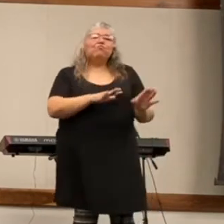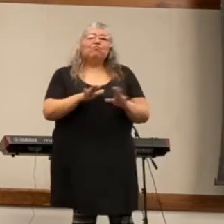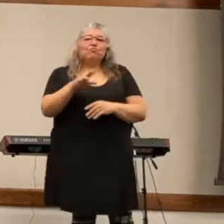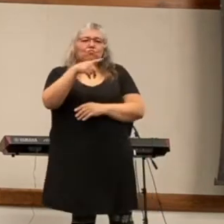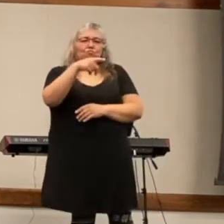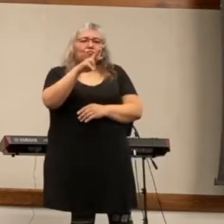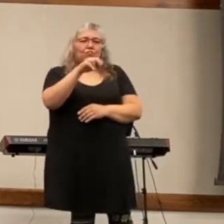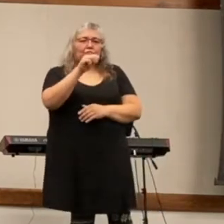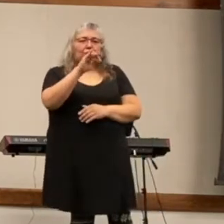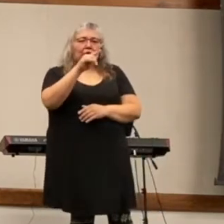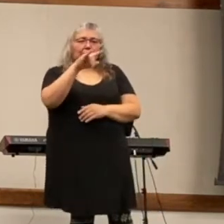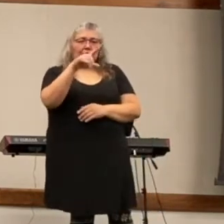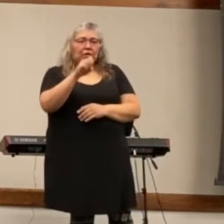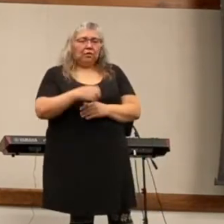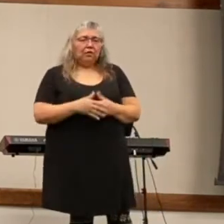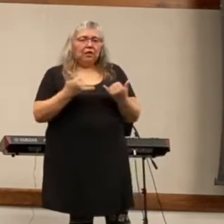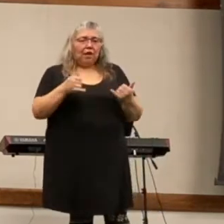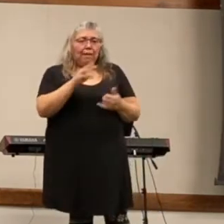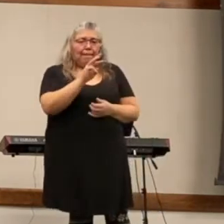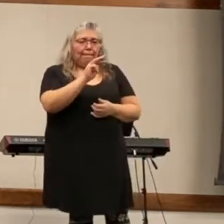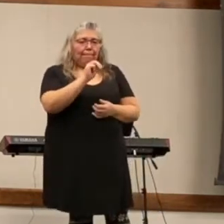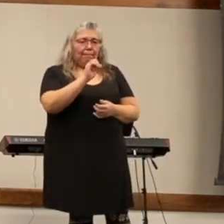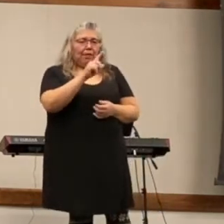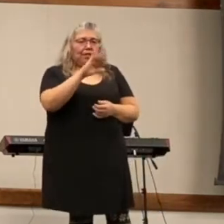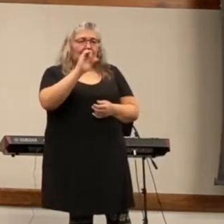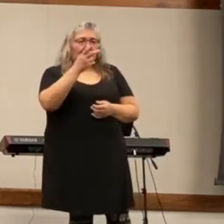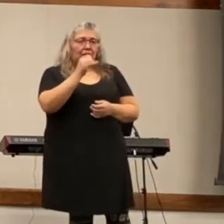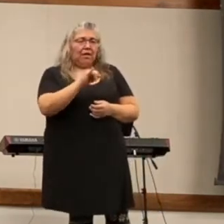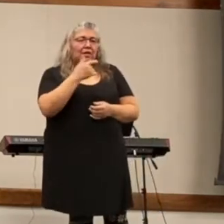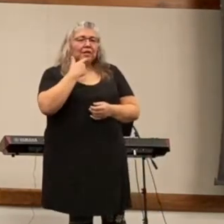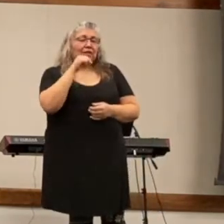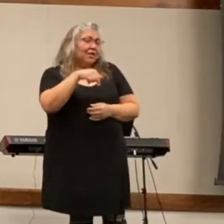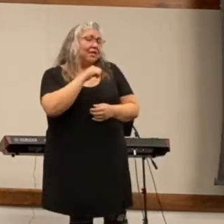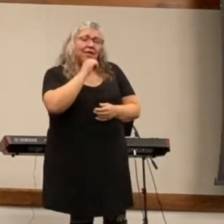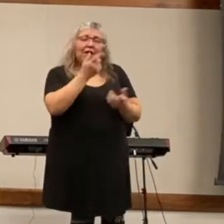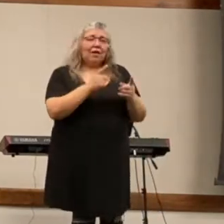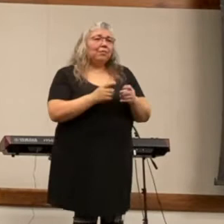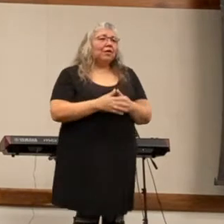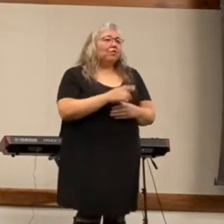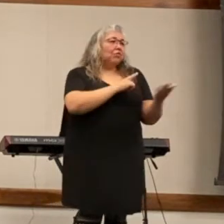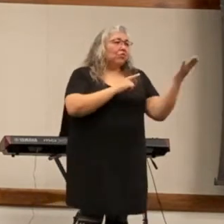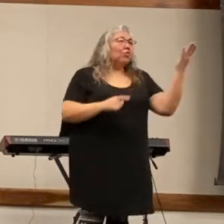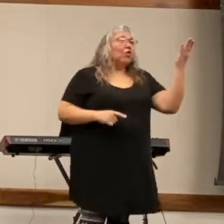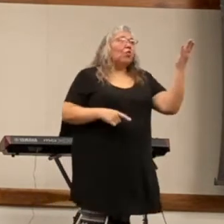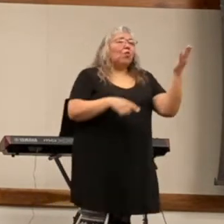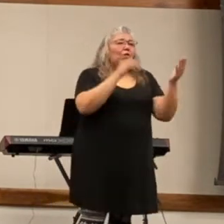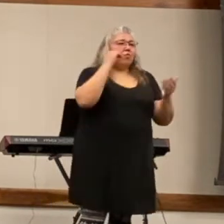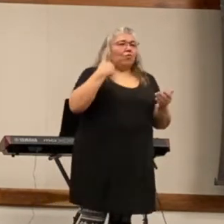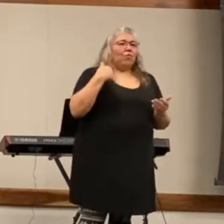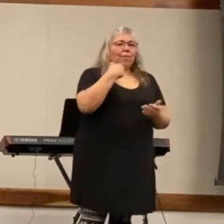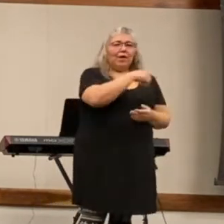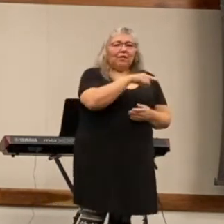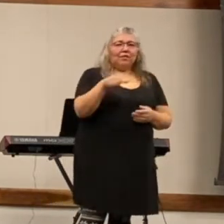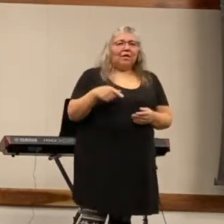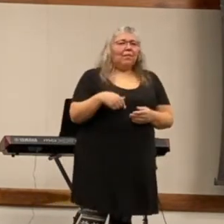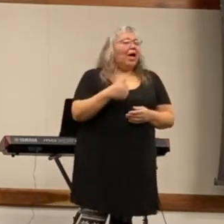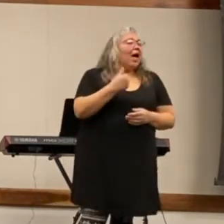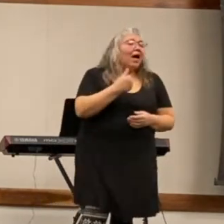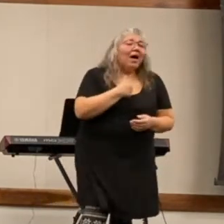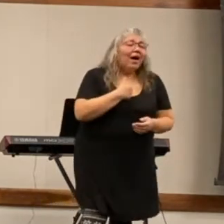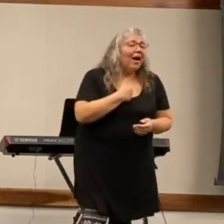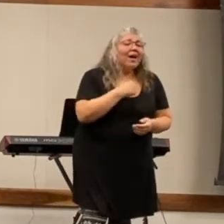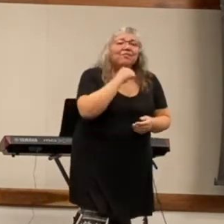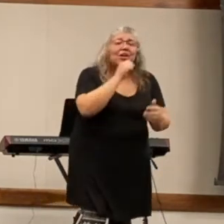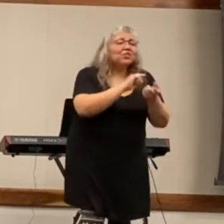was not happening. And Malachi said this wasn't happening. So the Lord reminds them, hey, I have not changed